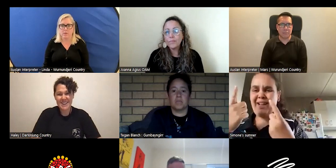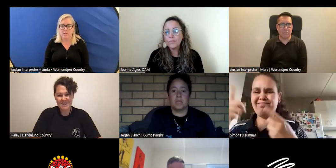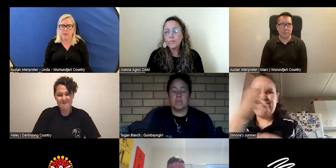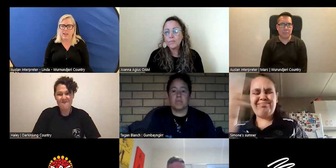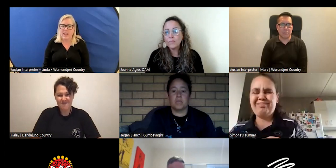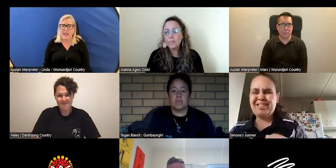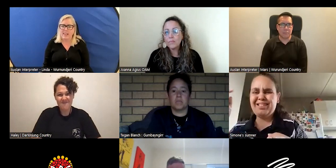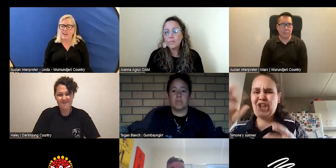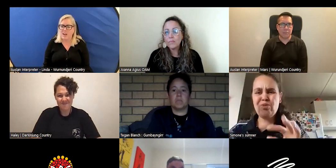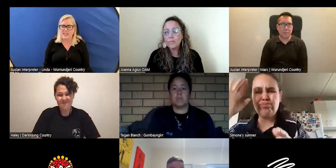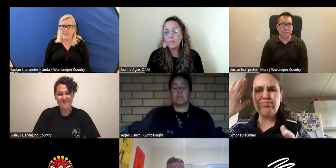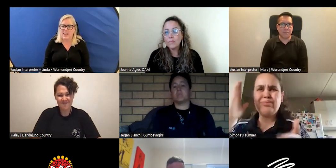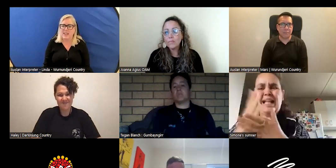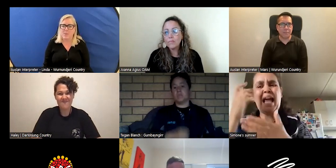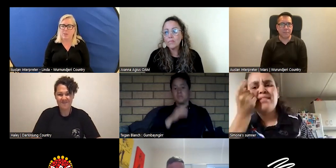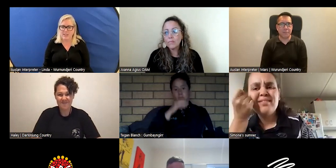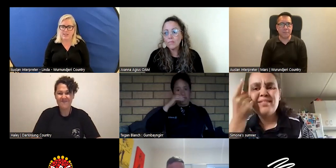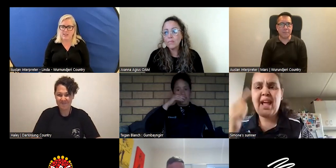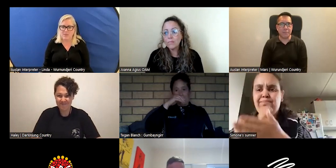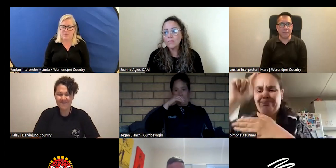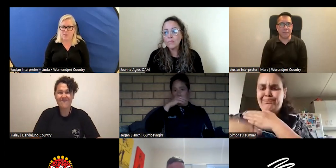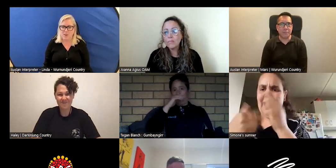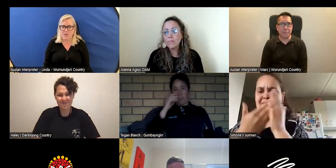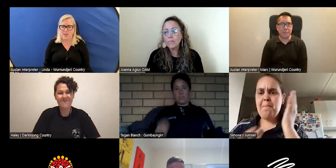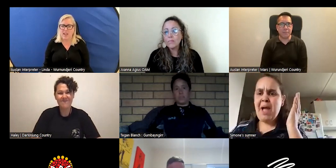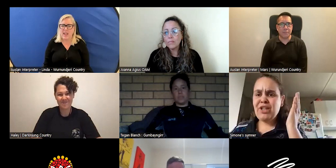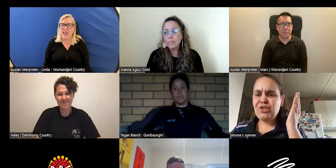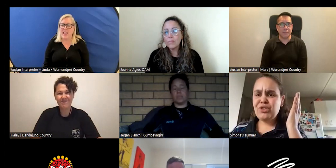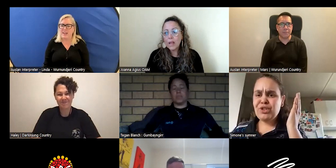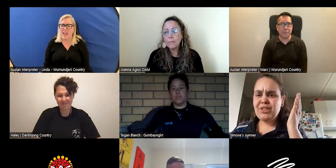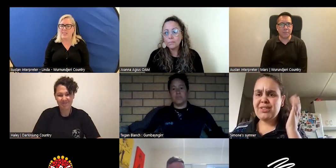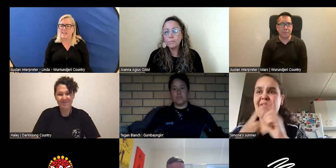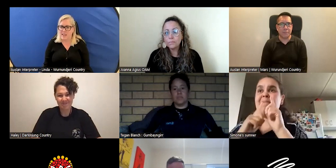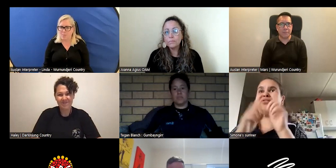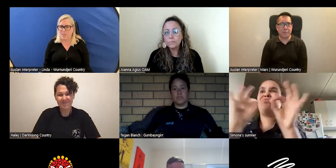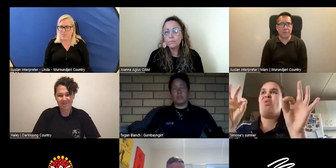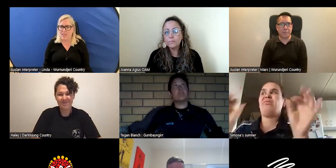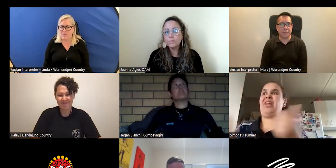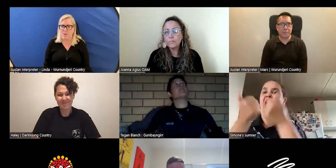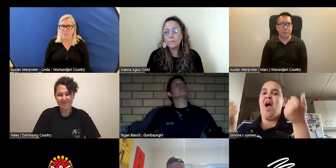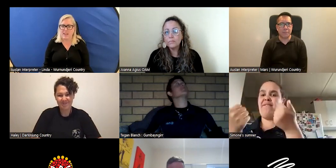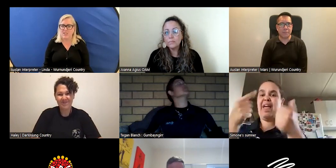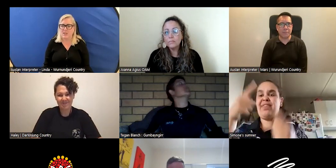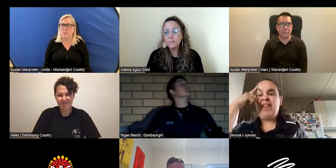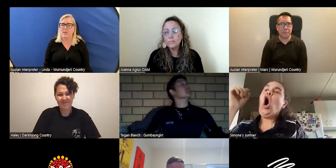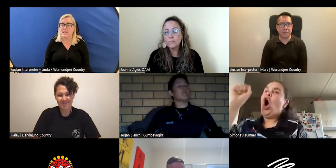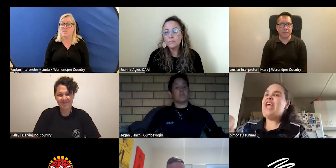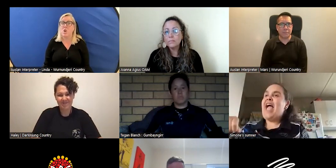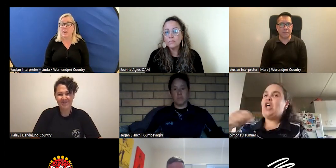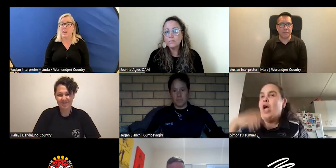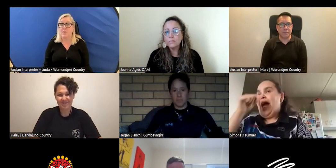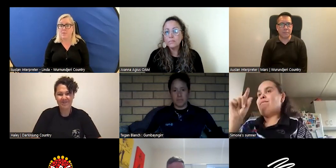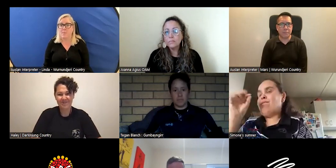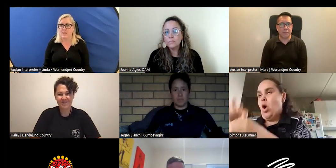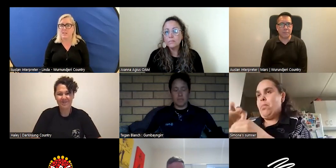no. They don't understand the complexity of the vote and the depth of the information, because there's